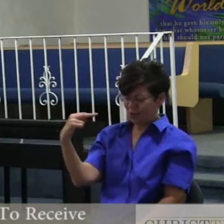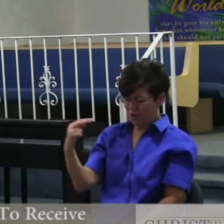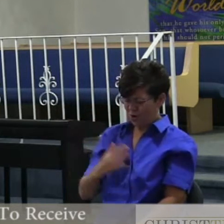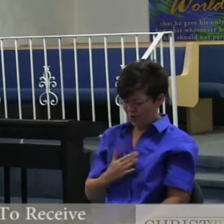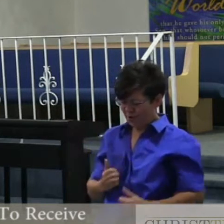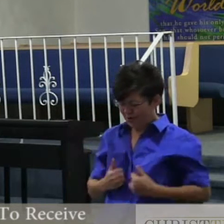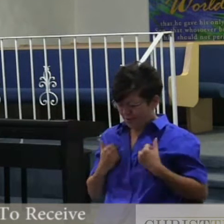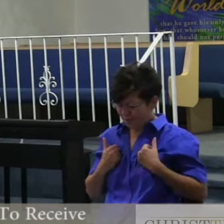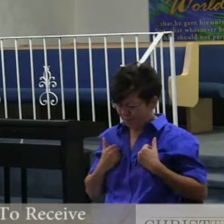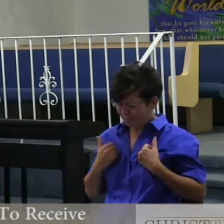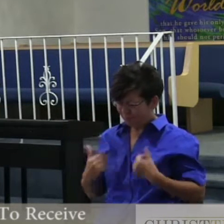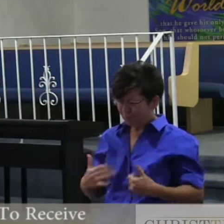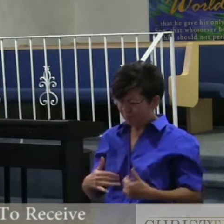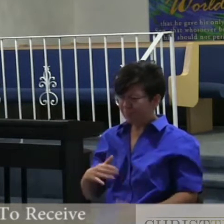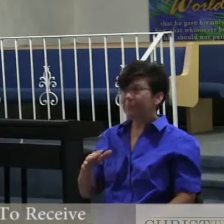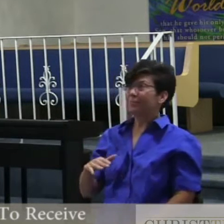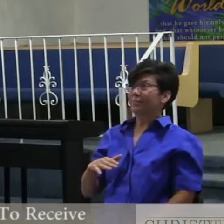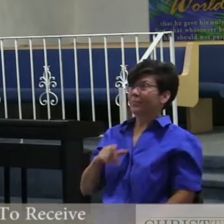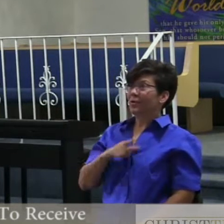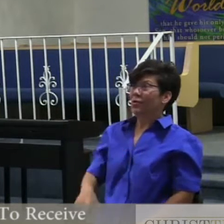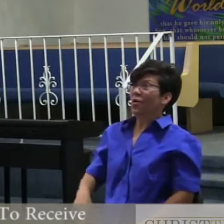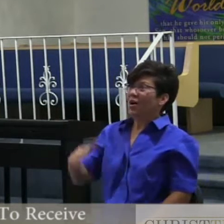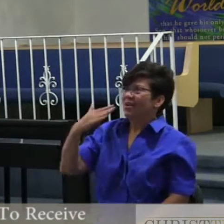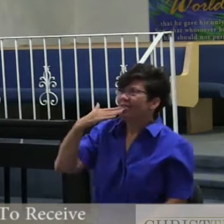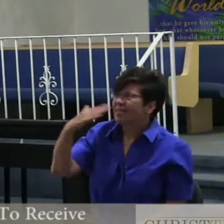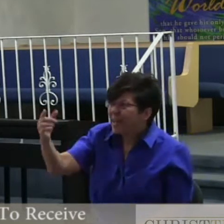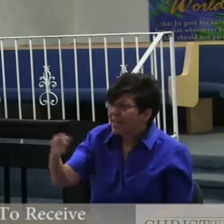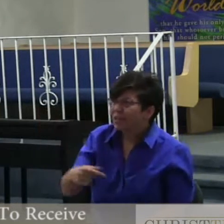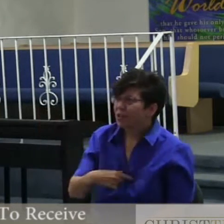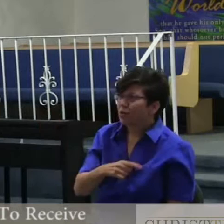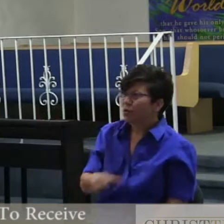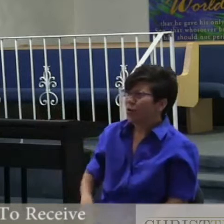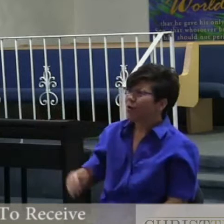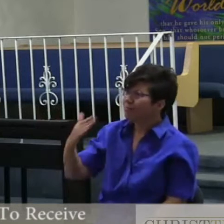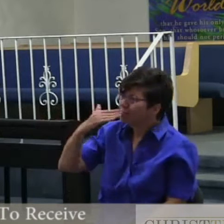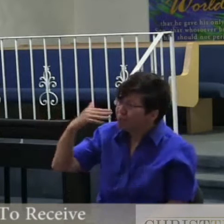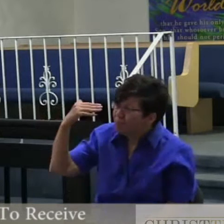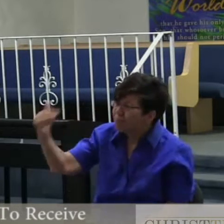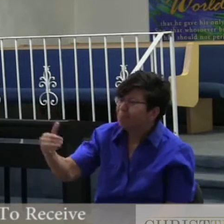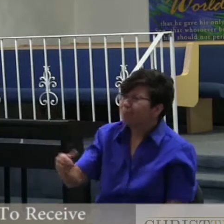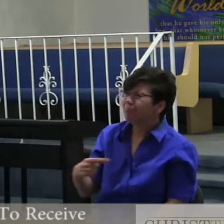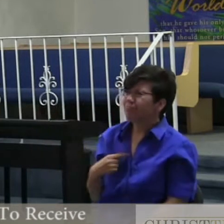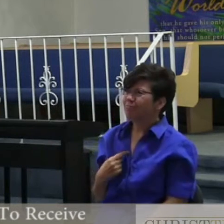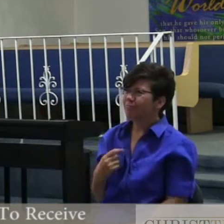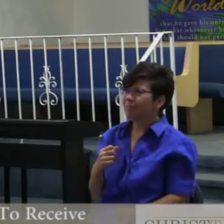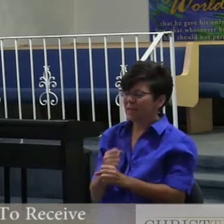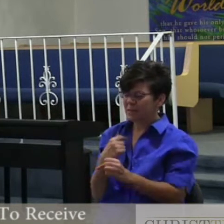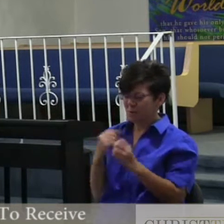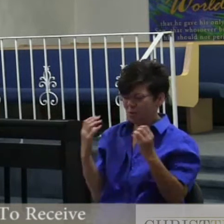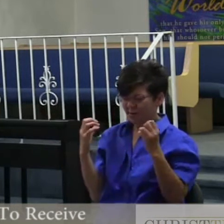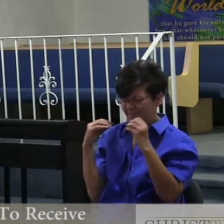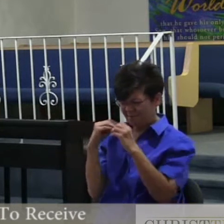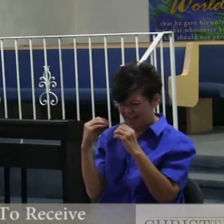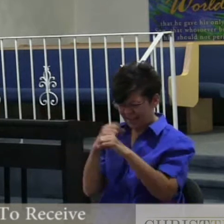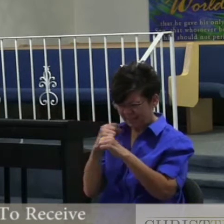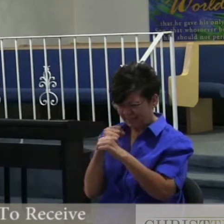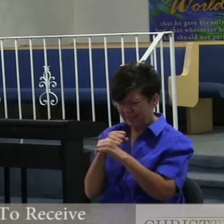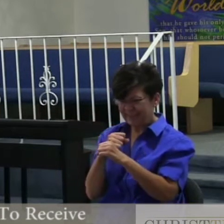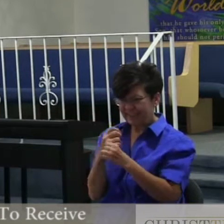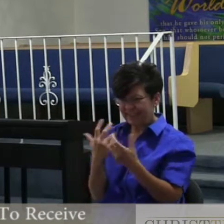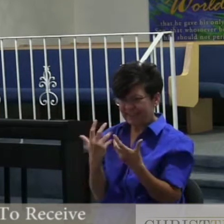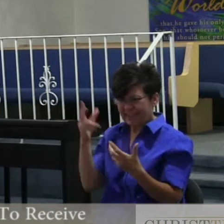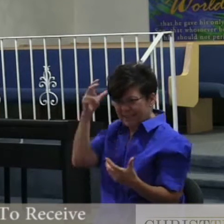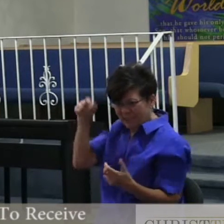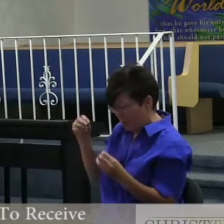my life. I said, Lord, I thank you. Lord, I thank you. Man, make me want to fight the devil even